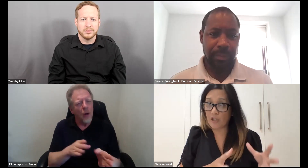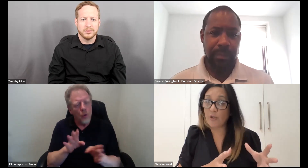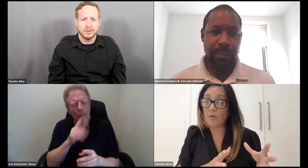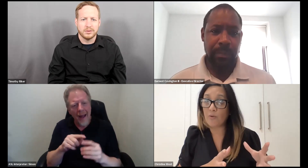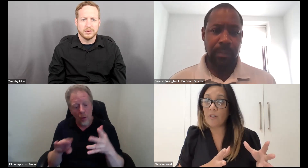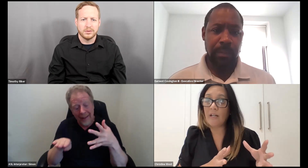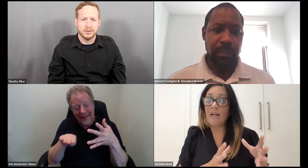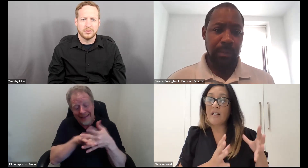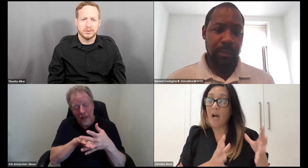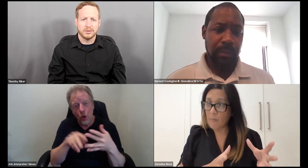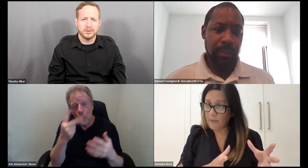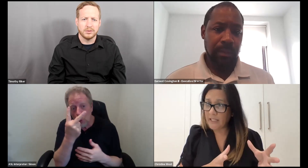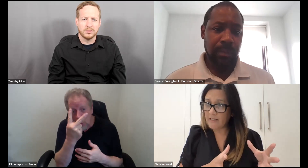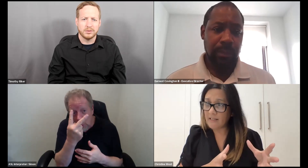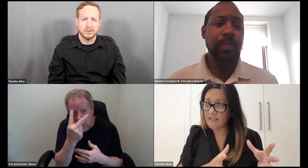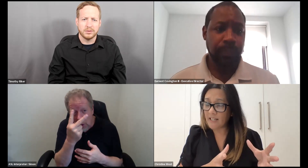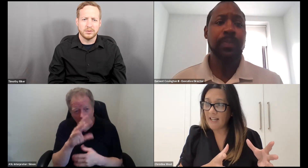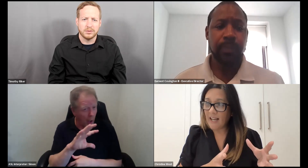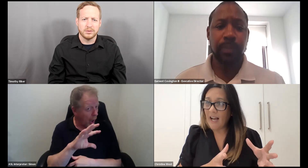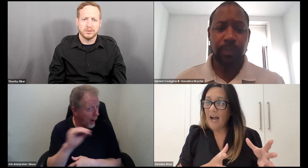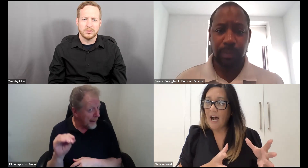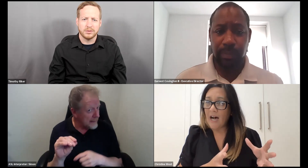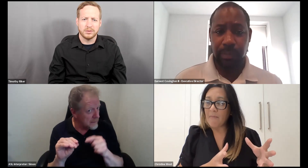tier 2 companies